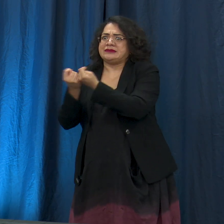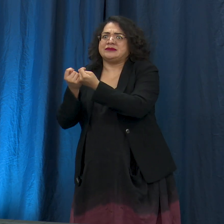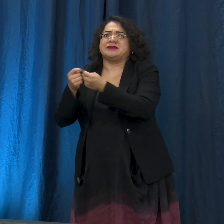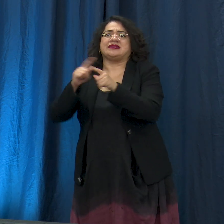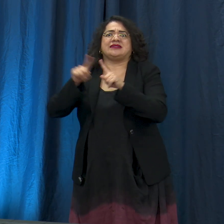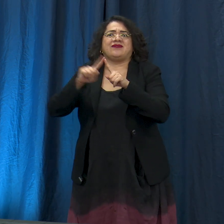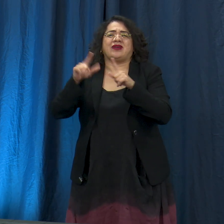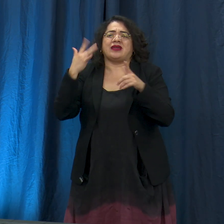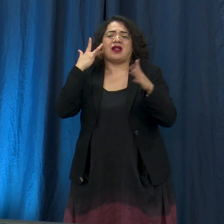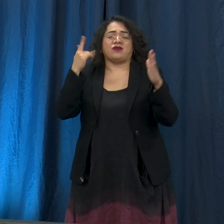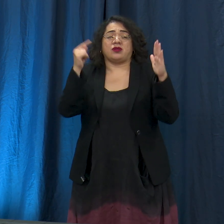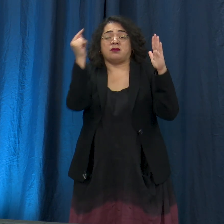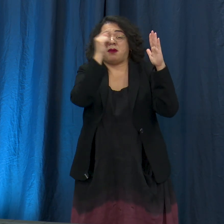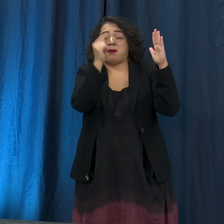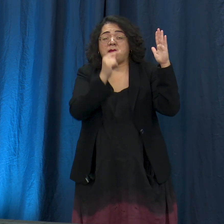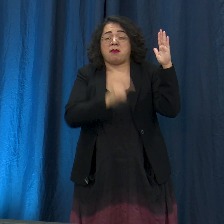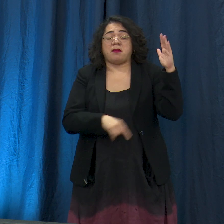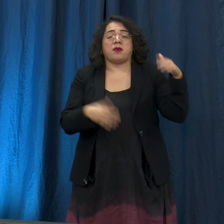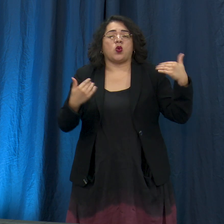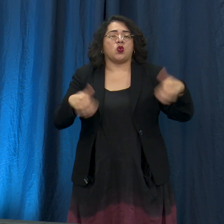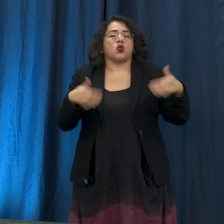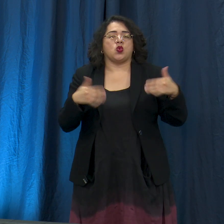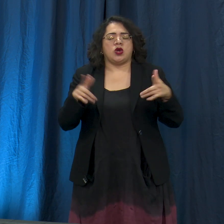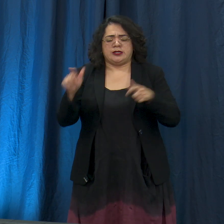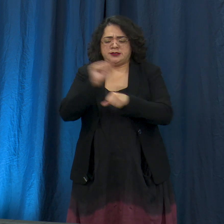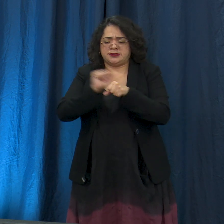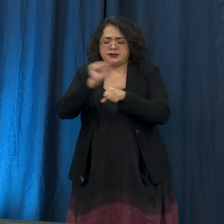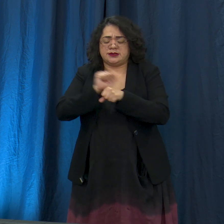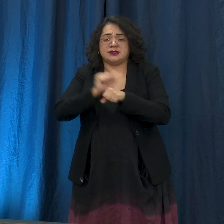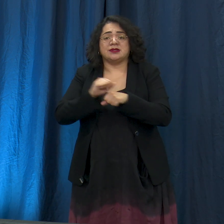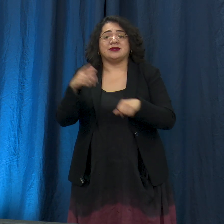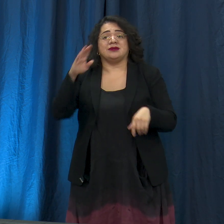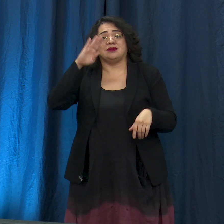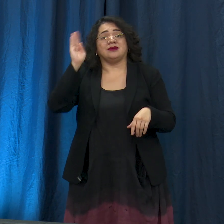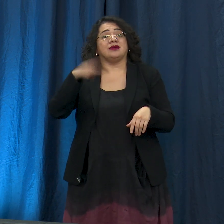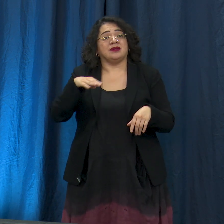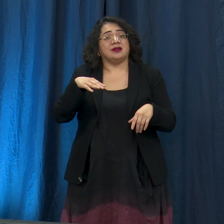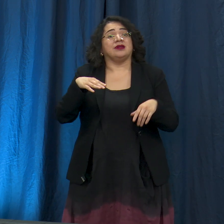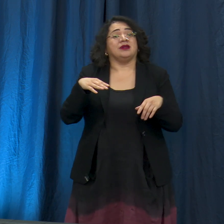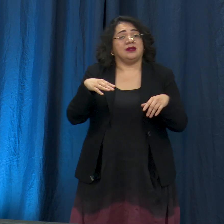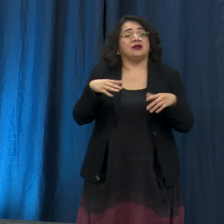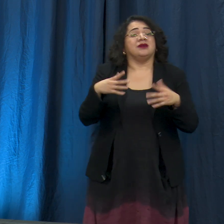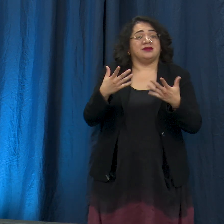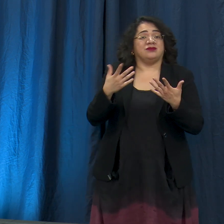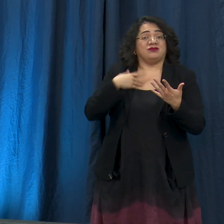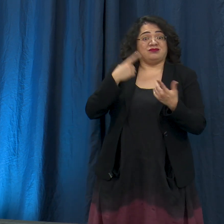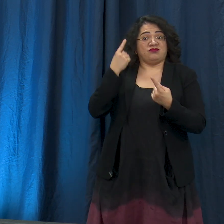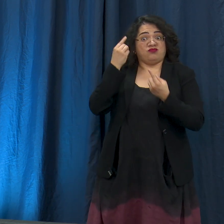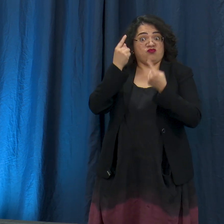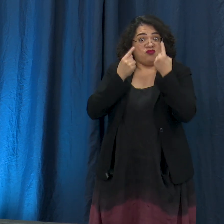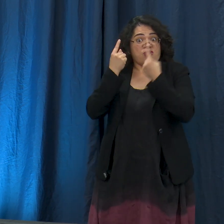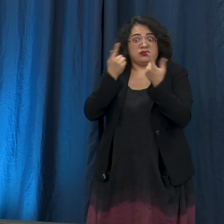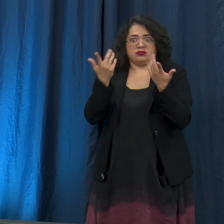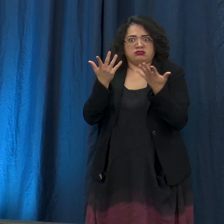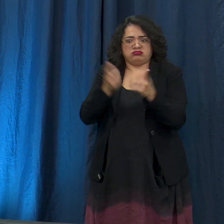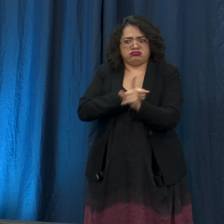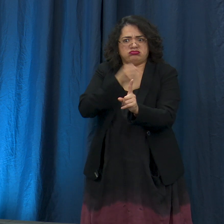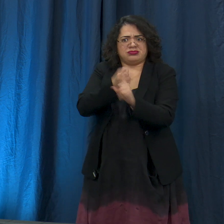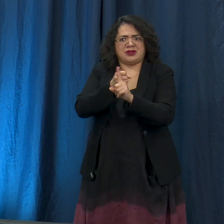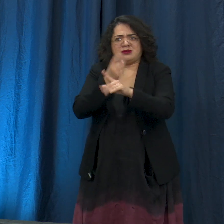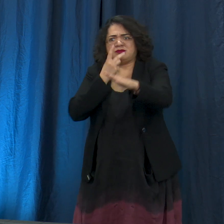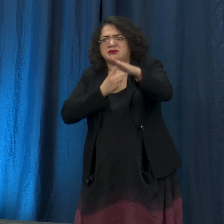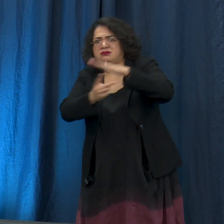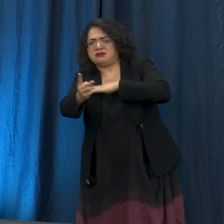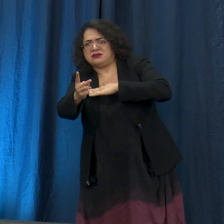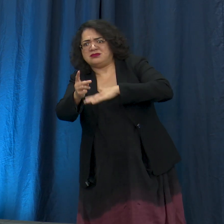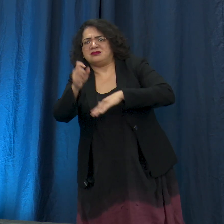of California because, of course, although we're a city health jurisdiction, everything around us sort of affects what happens here in Long Beach. And so there have